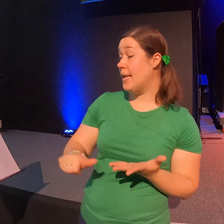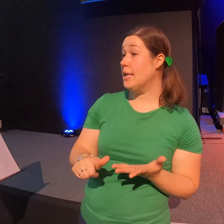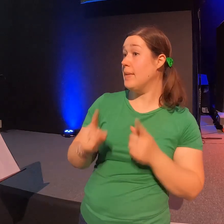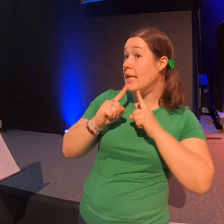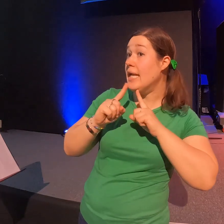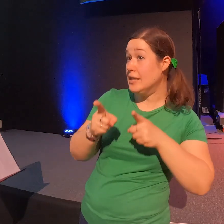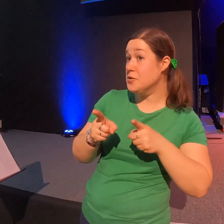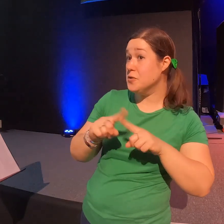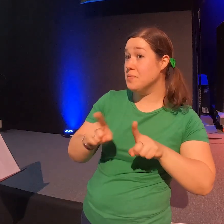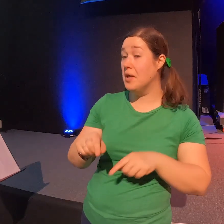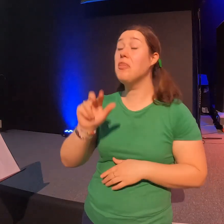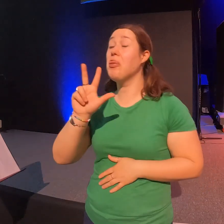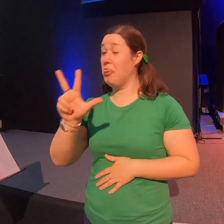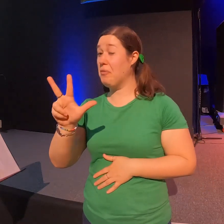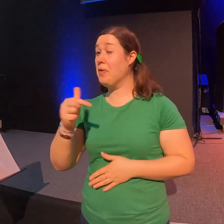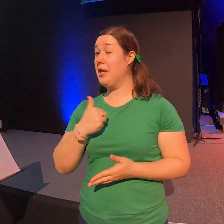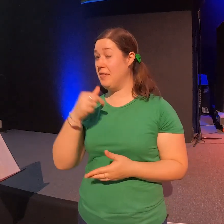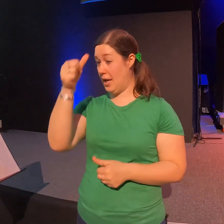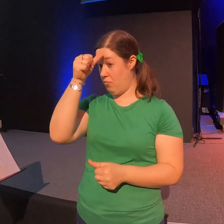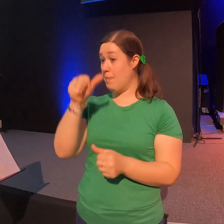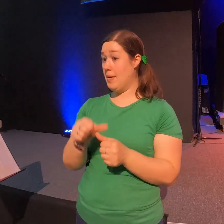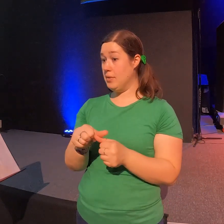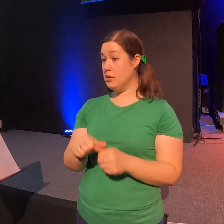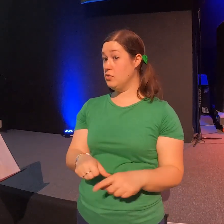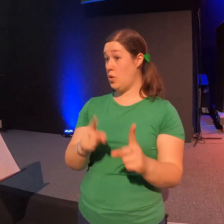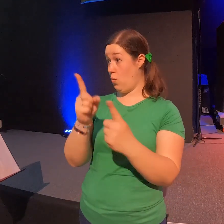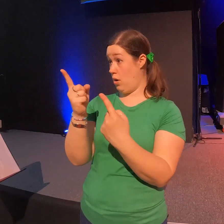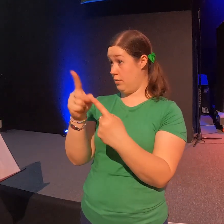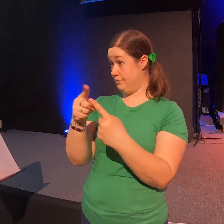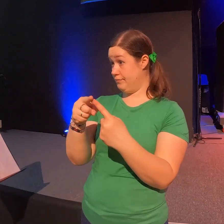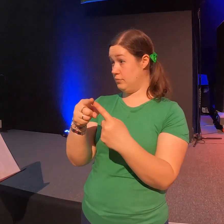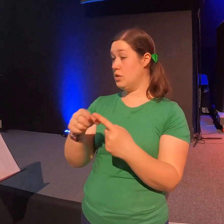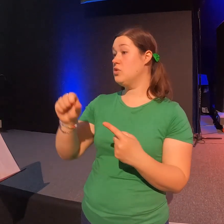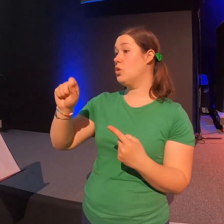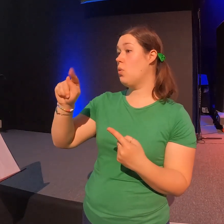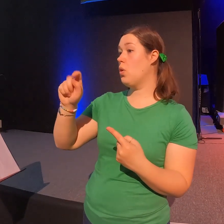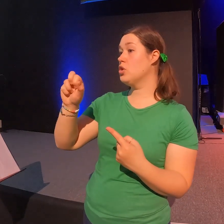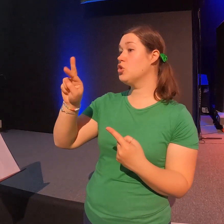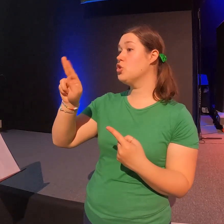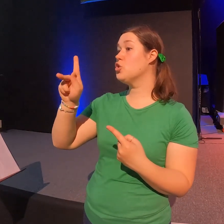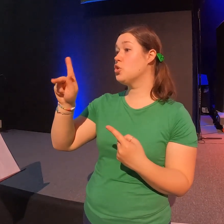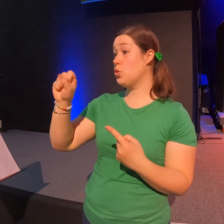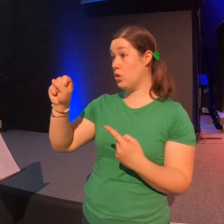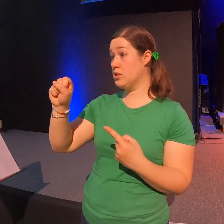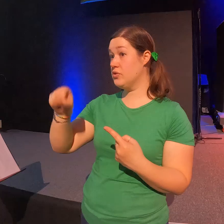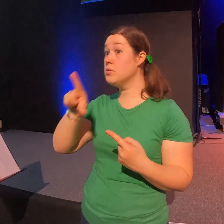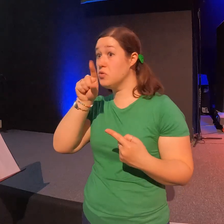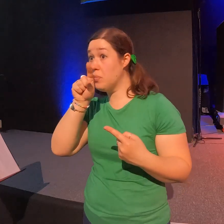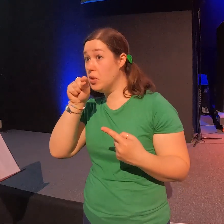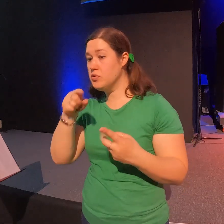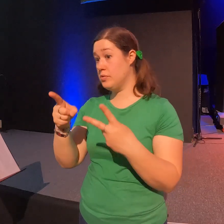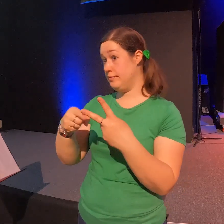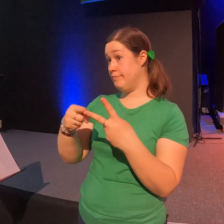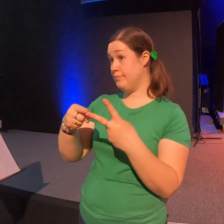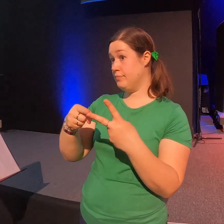that I remember. One was storks, you know, yeah. The second one was Publix.